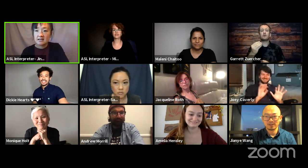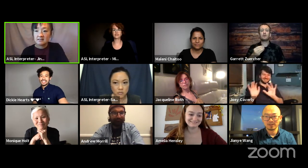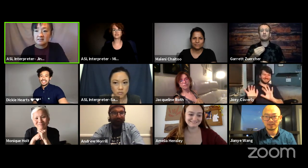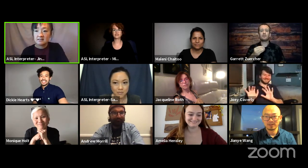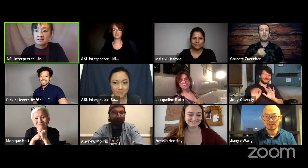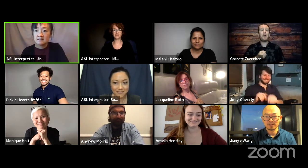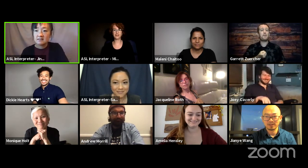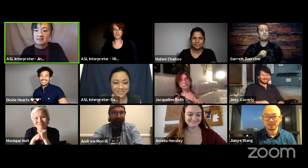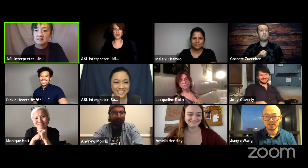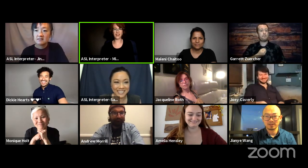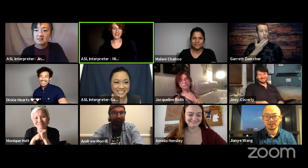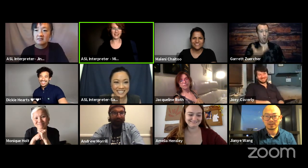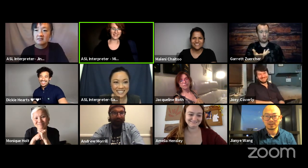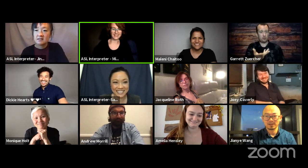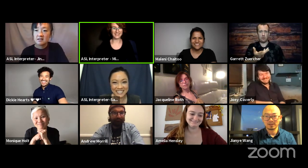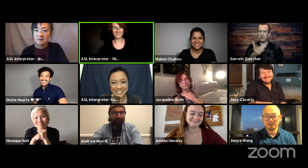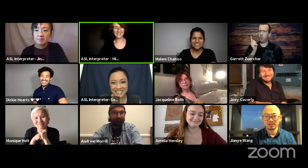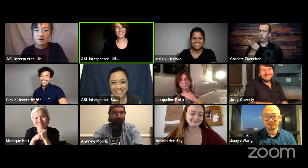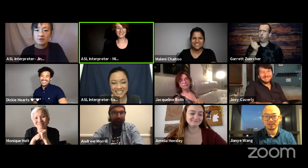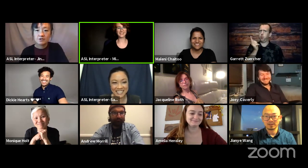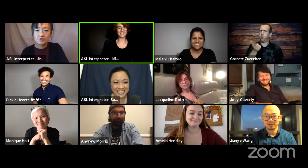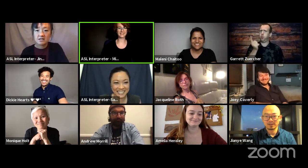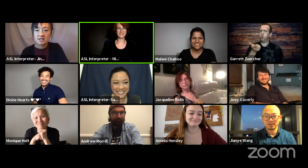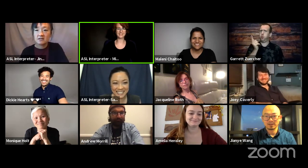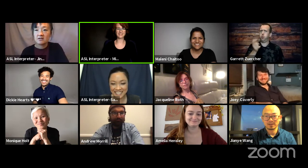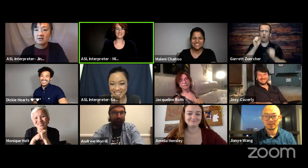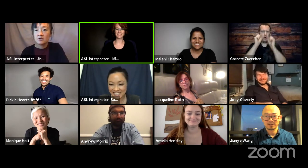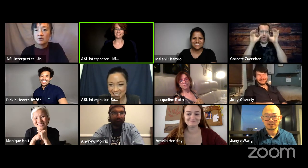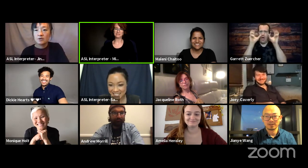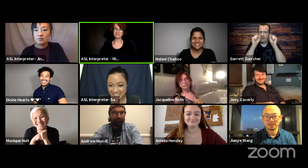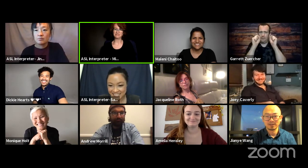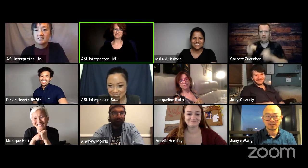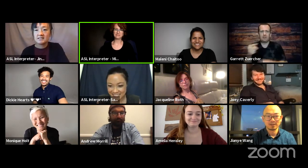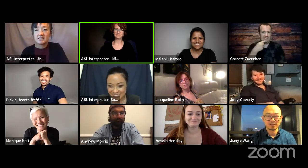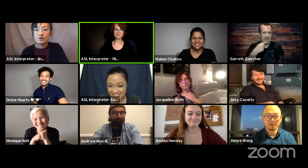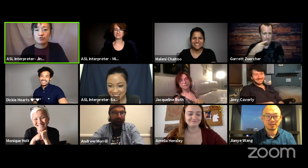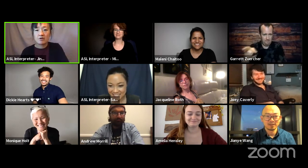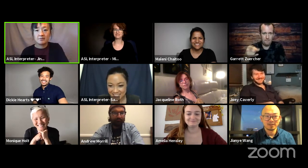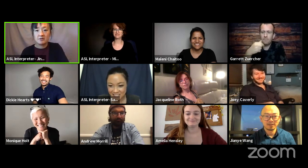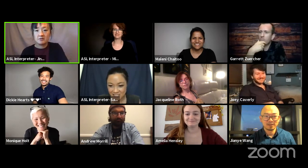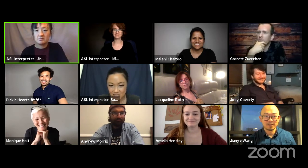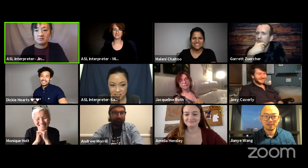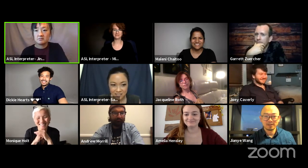And all right. Poetry was incredible.